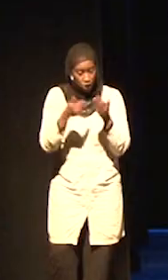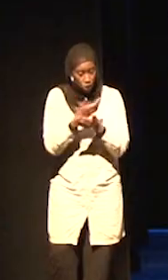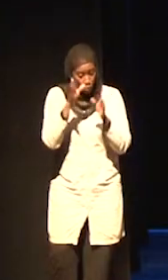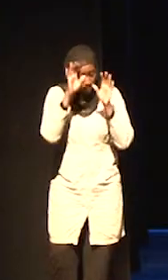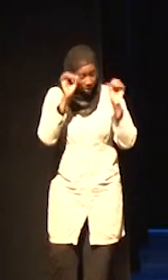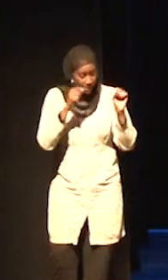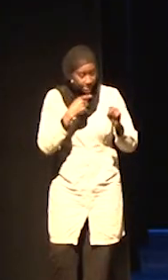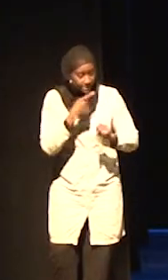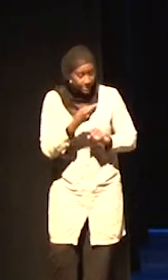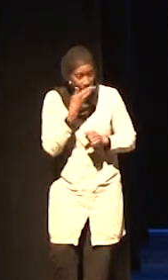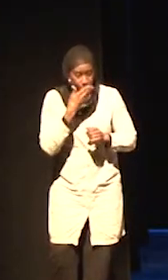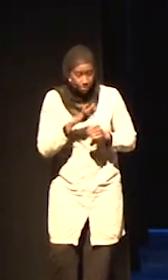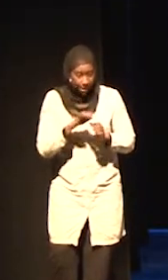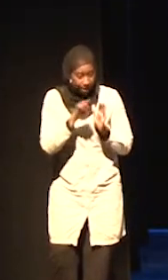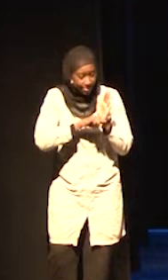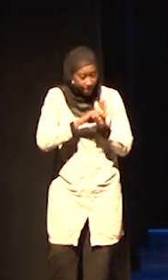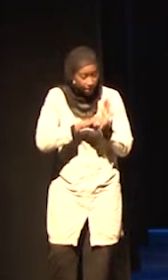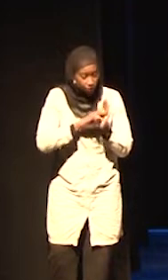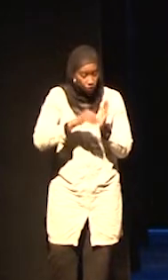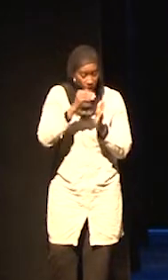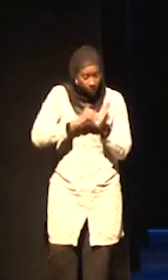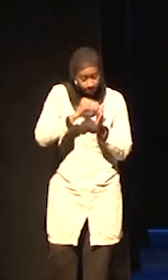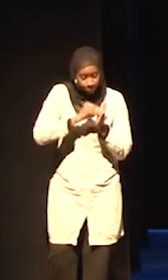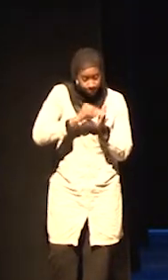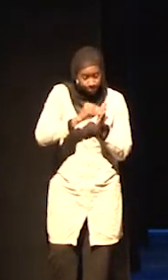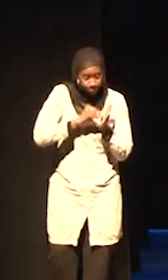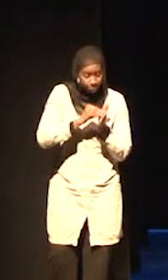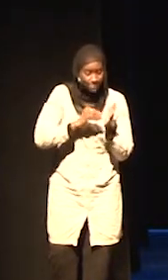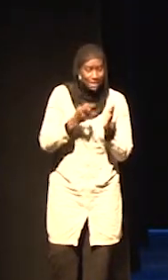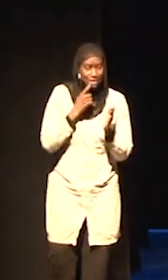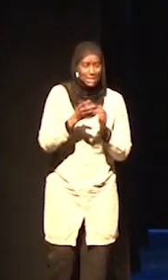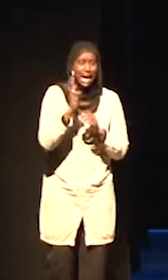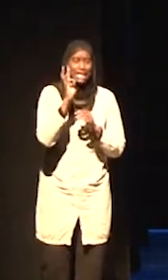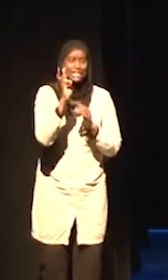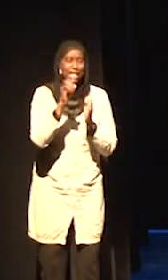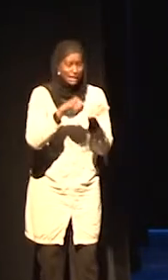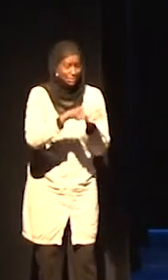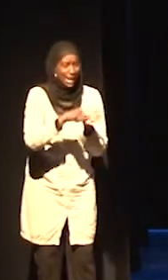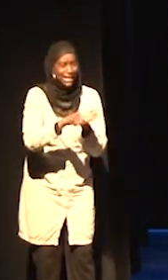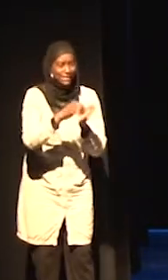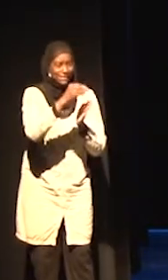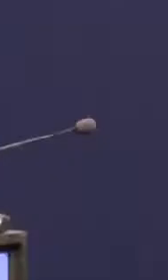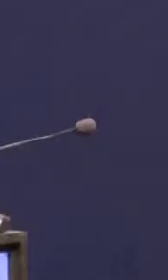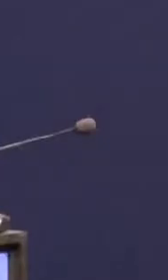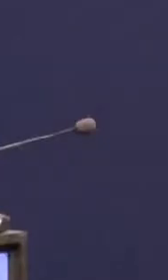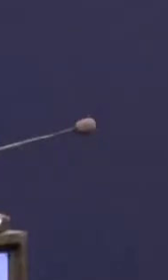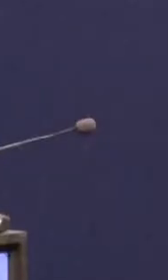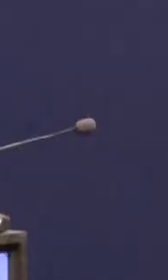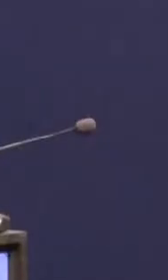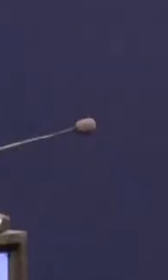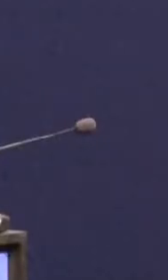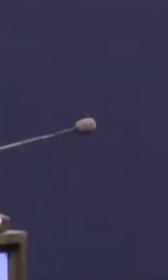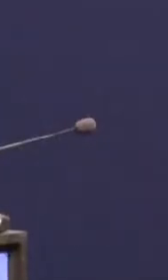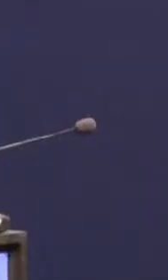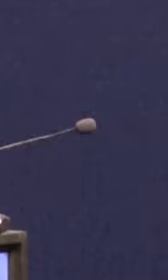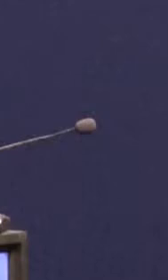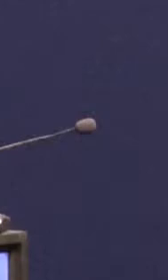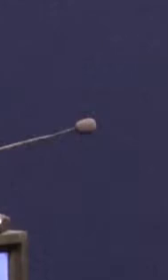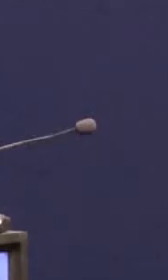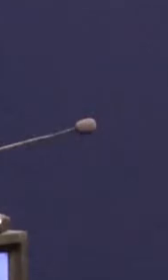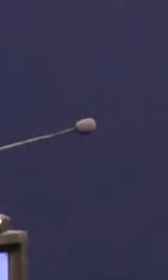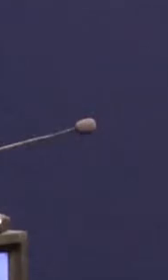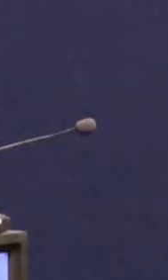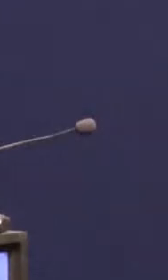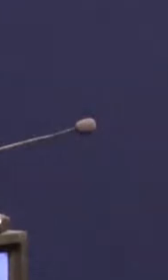people of America. So I wrote, it was about 6 pages, and I would read to Ghazala, it'll be